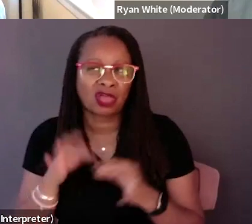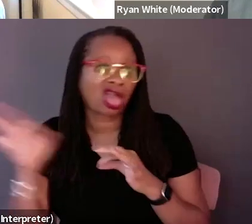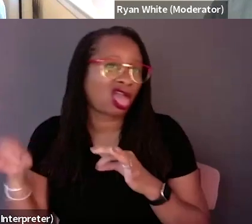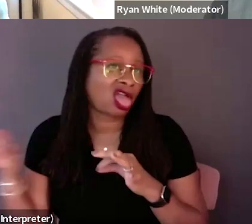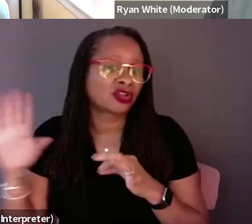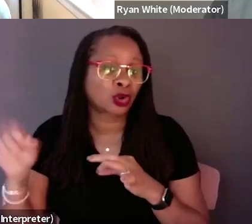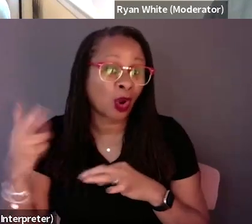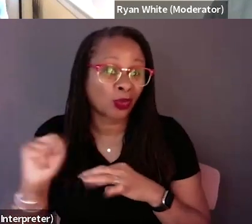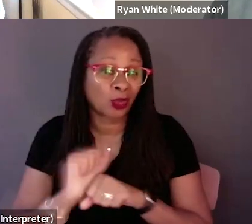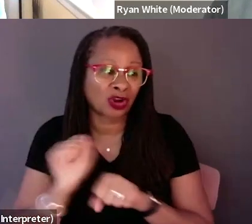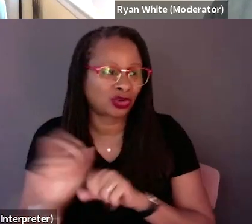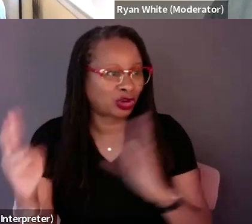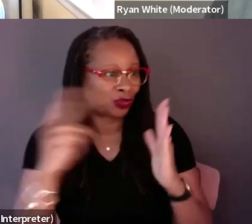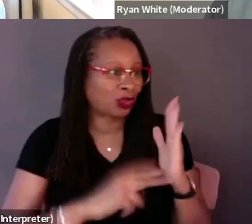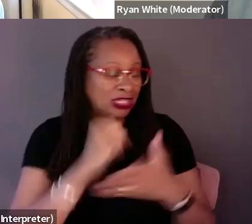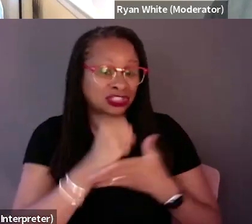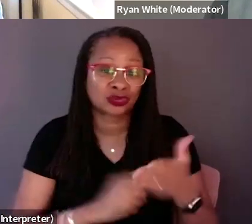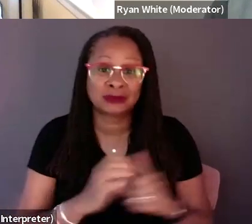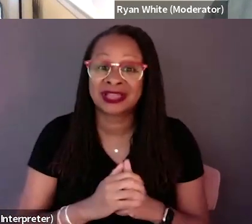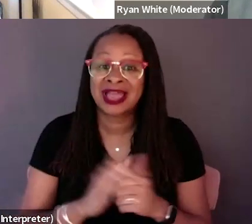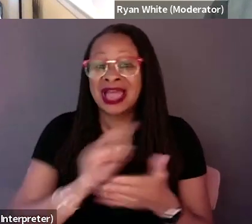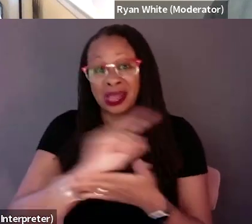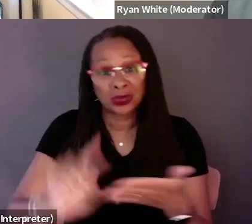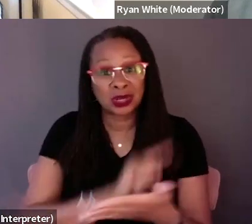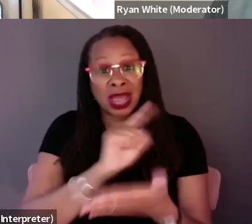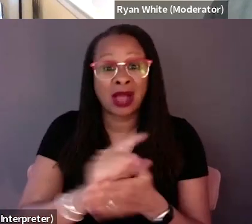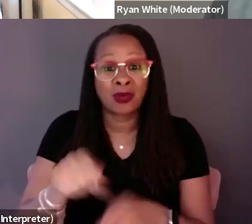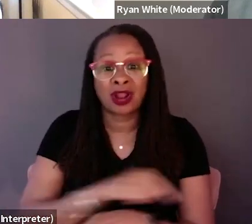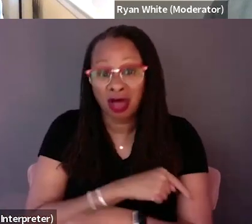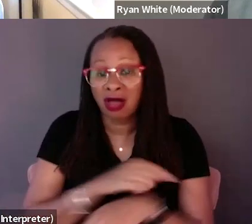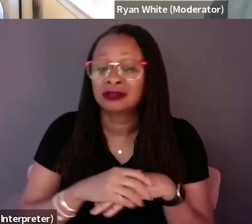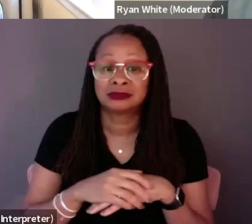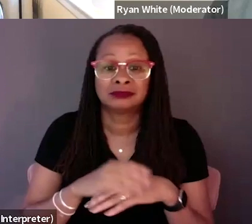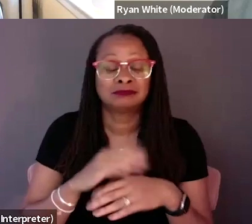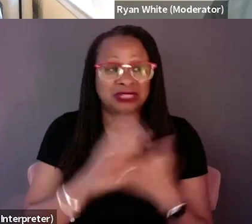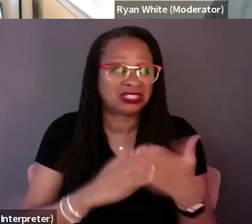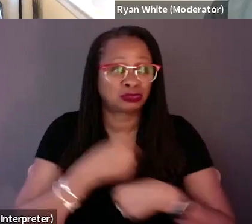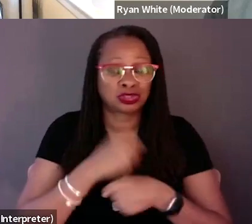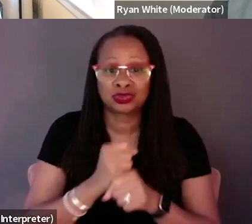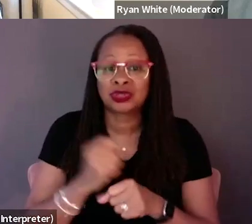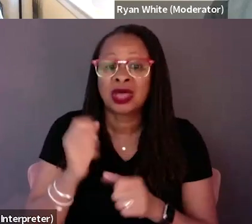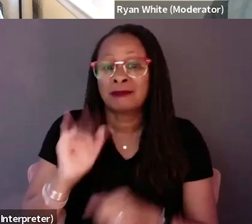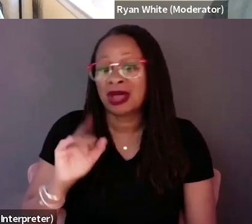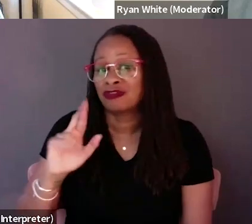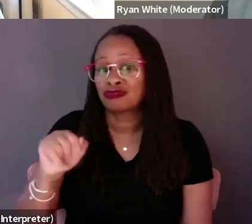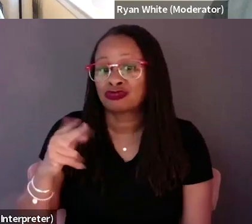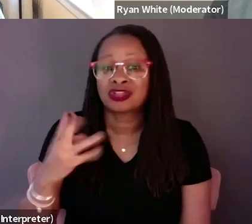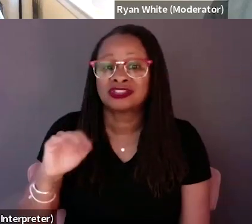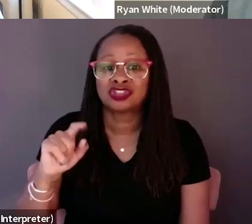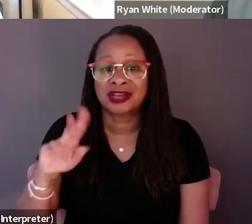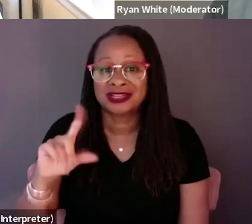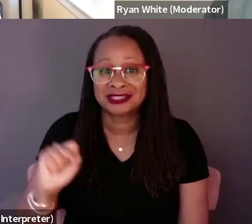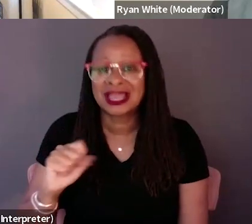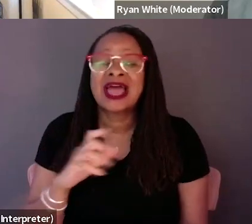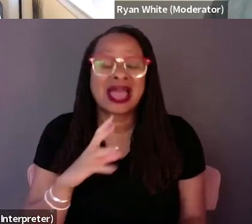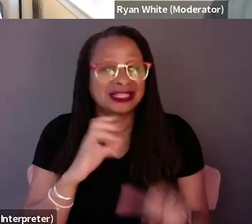an hour-long piece, and it produced by a great producer named Ruth Chanetz, and with the correspondent Keith Morrison, still